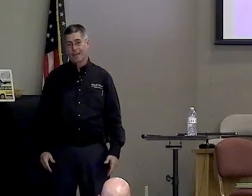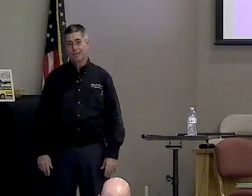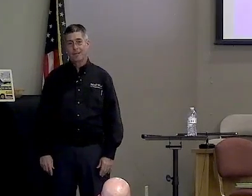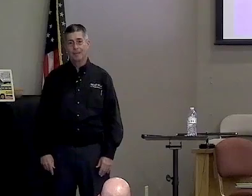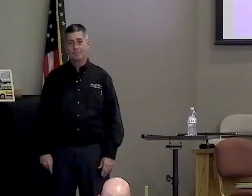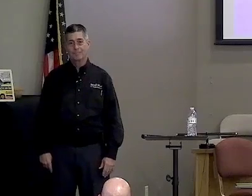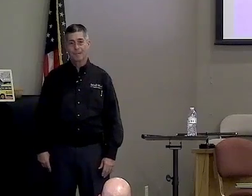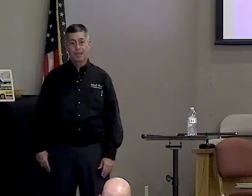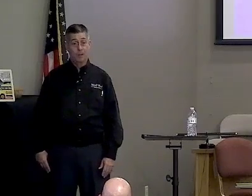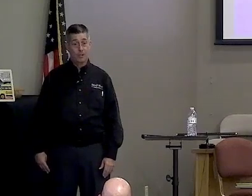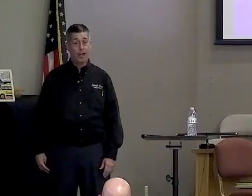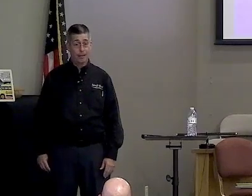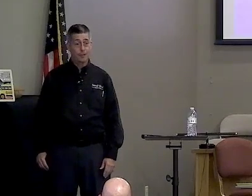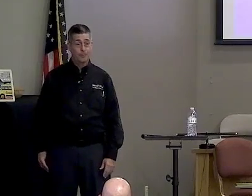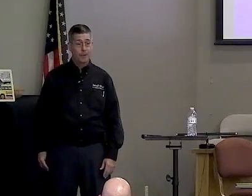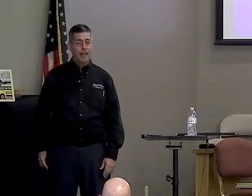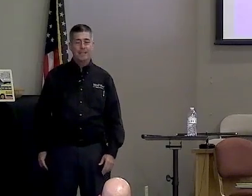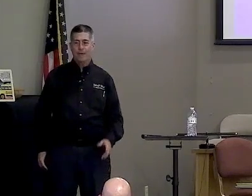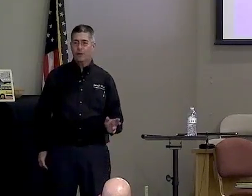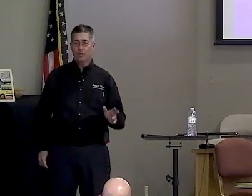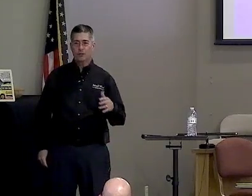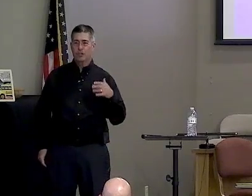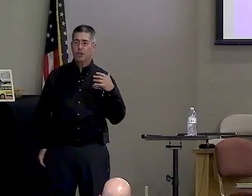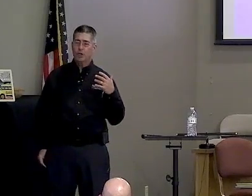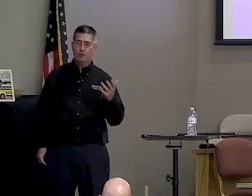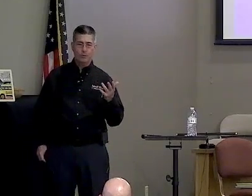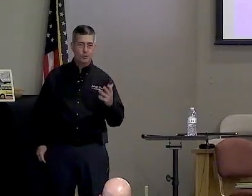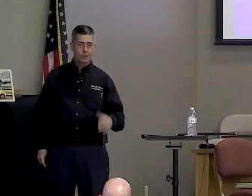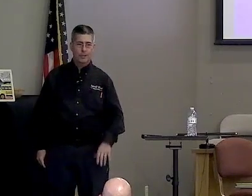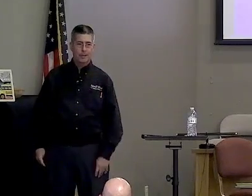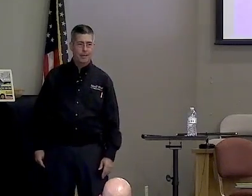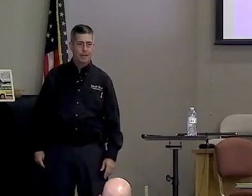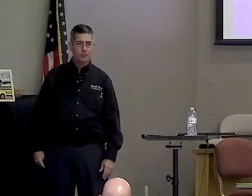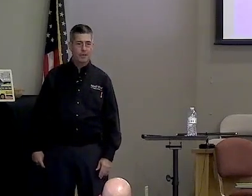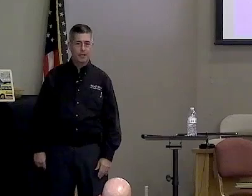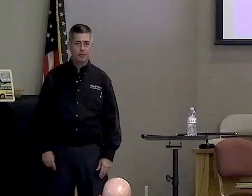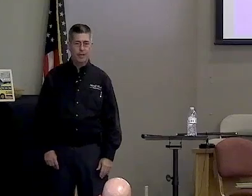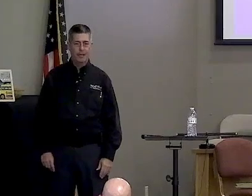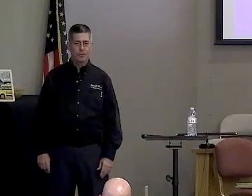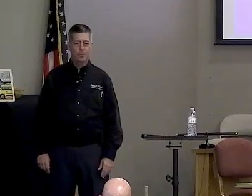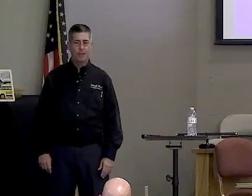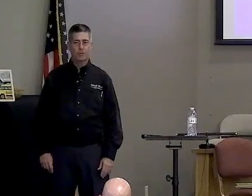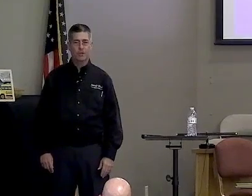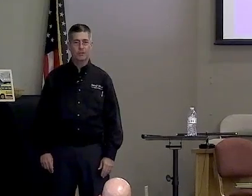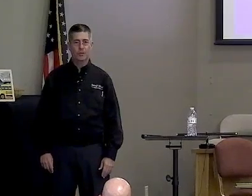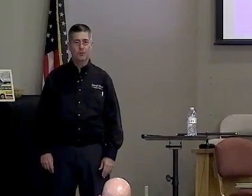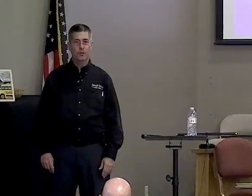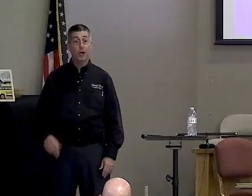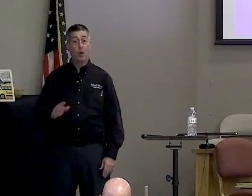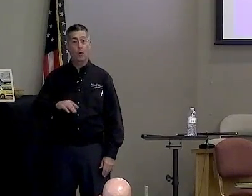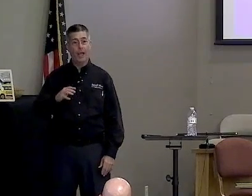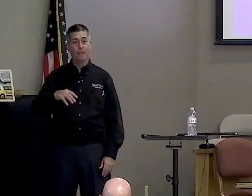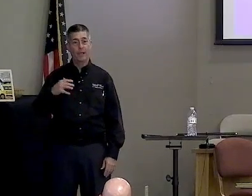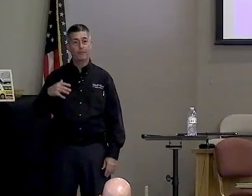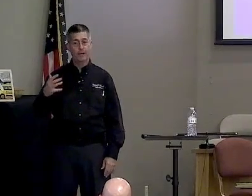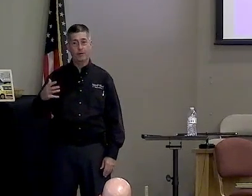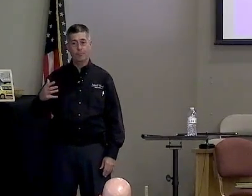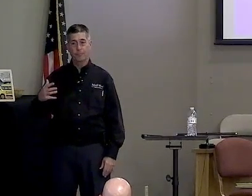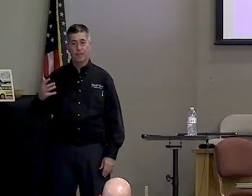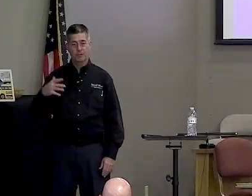And it can be a challenge. Deaf culture is huge. It is really huge. And to be able to, to know how they feel is,